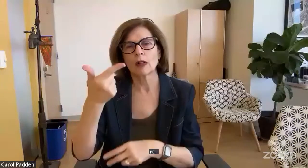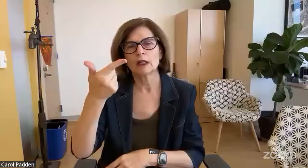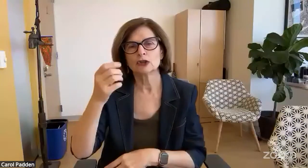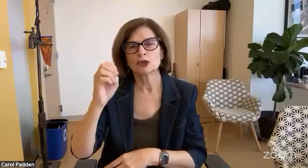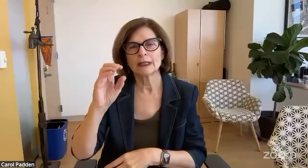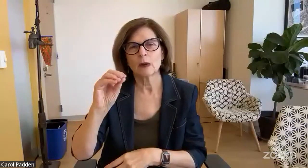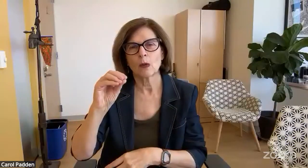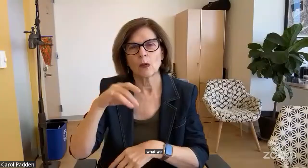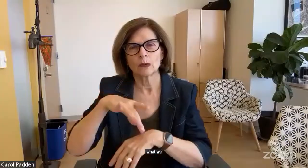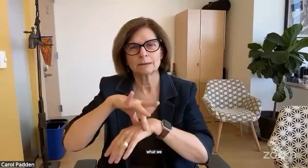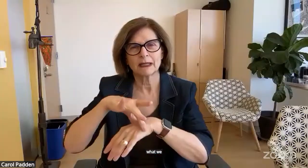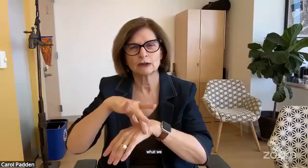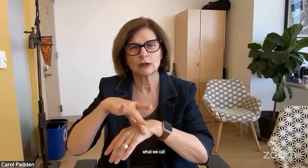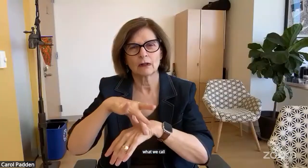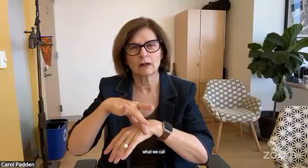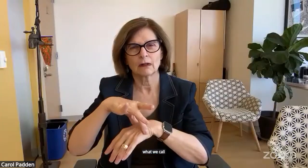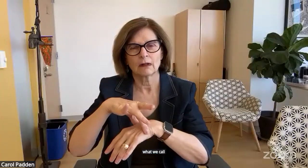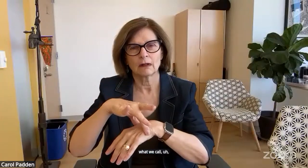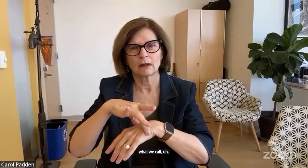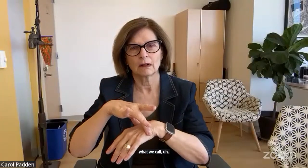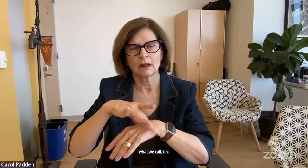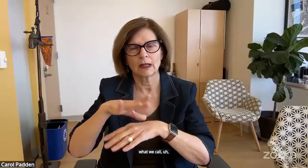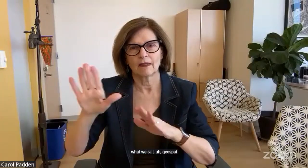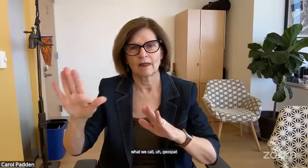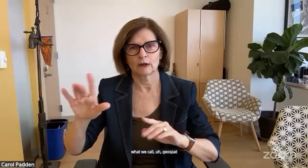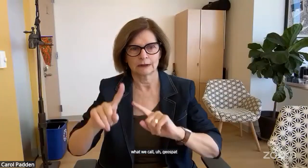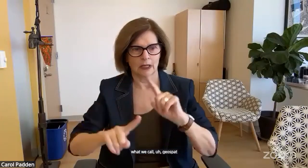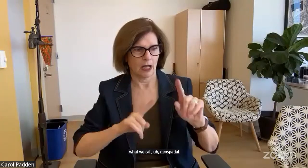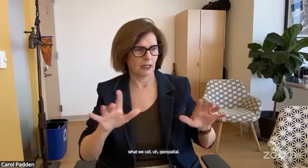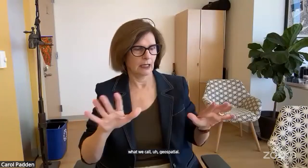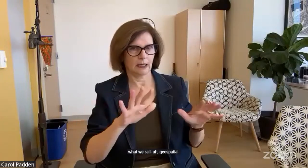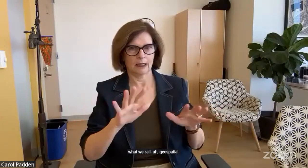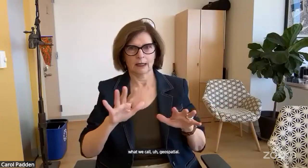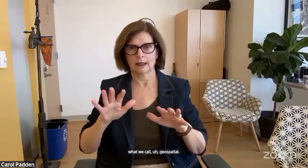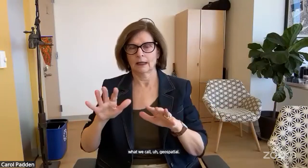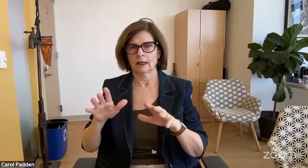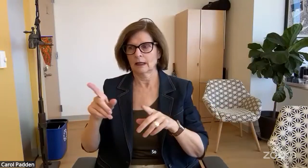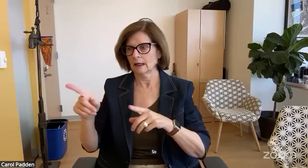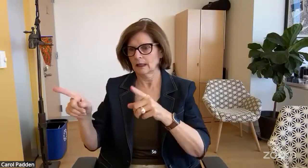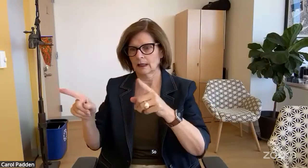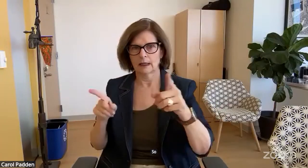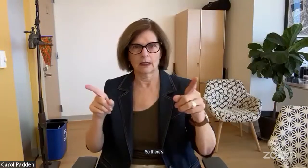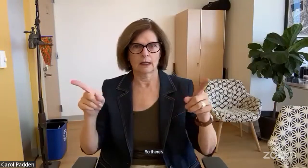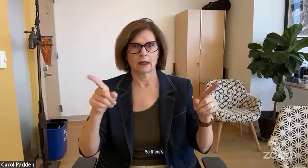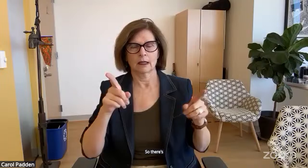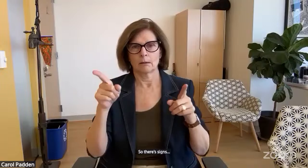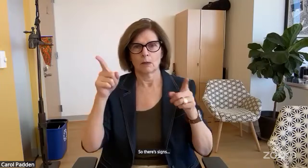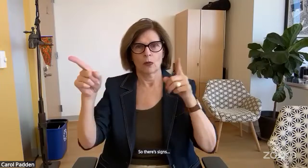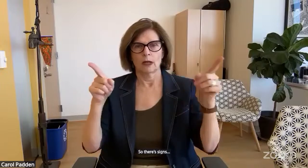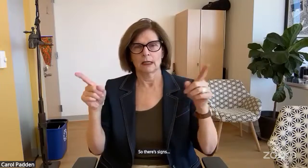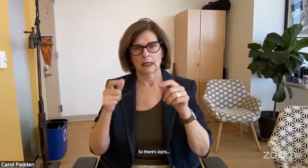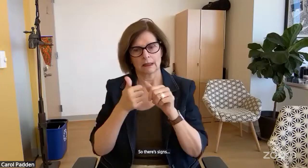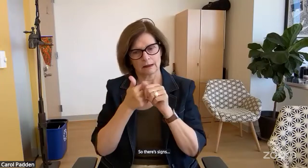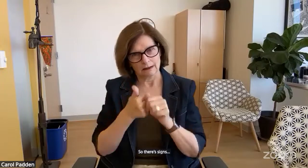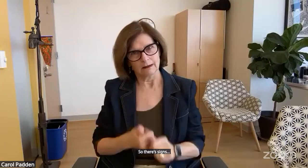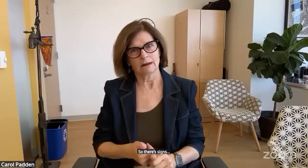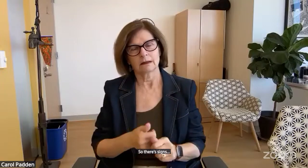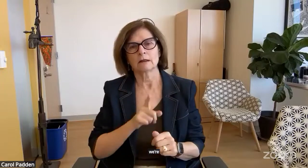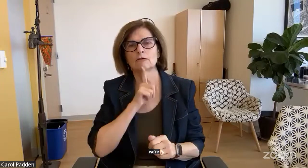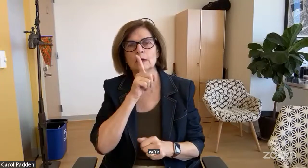what we call geospatial. So their signs were all pointing in